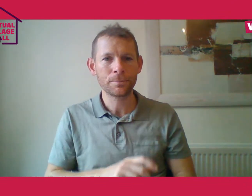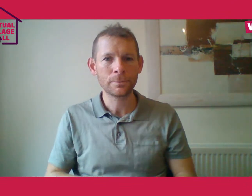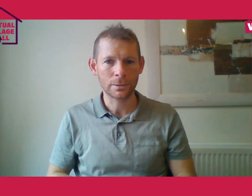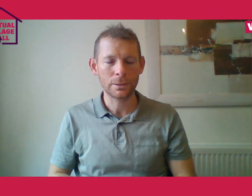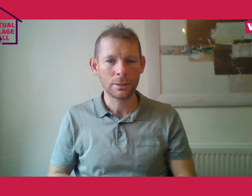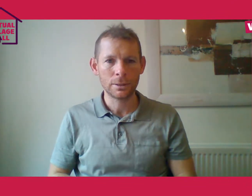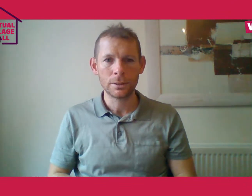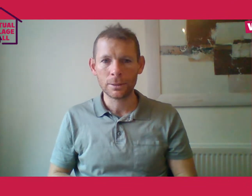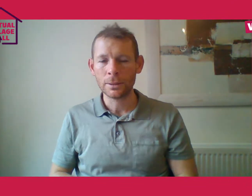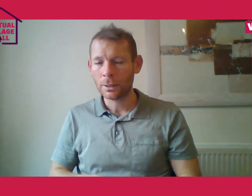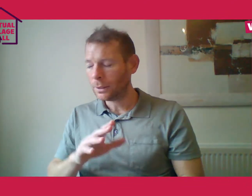Cousin.